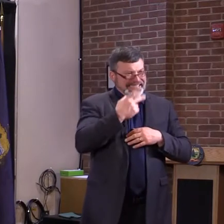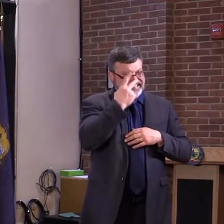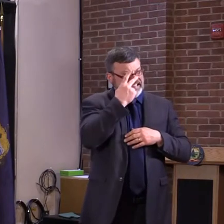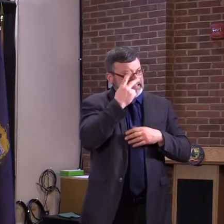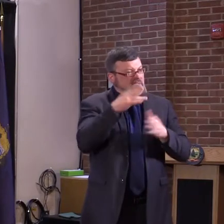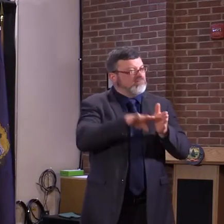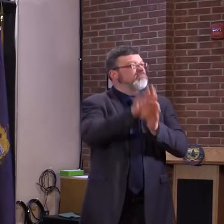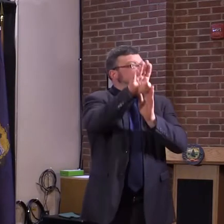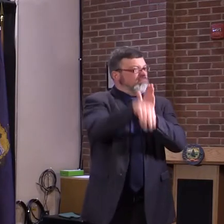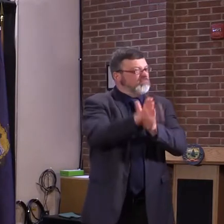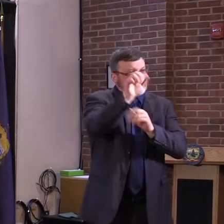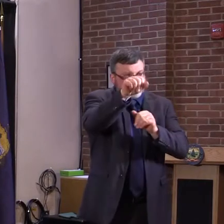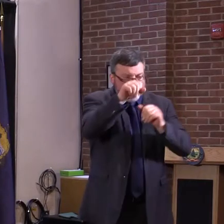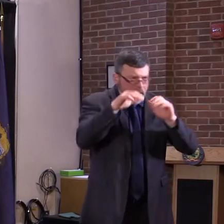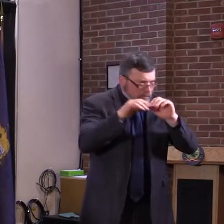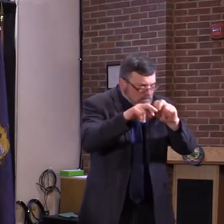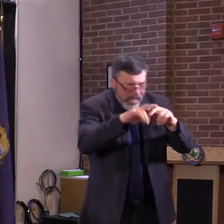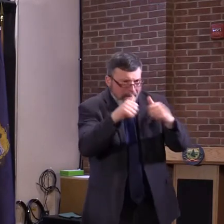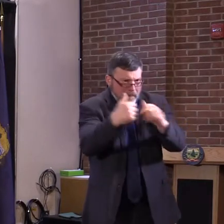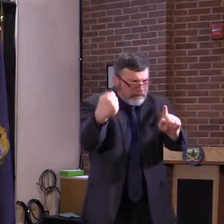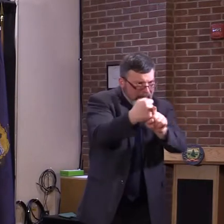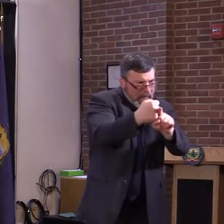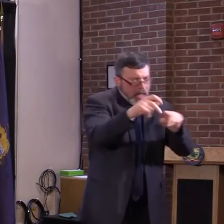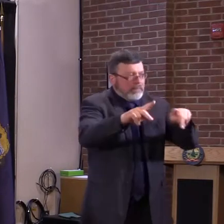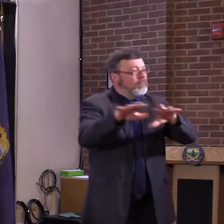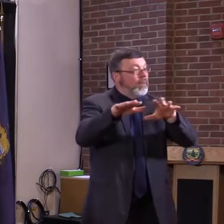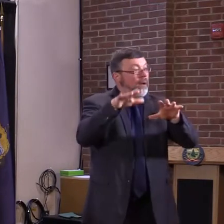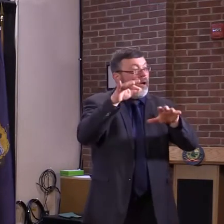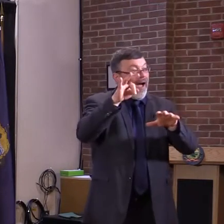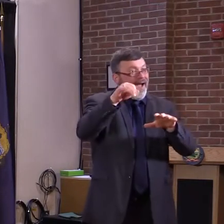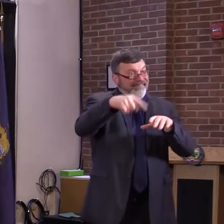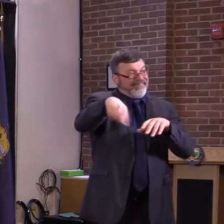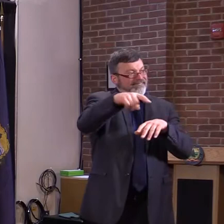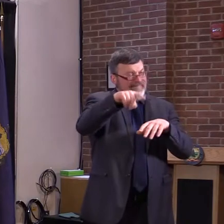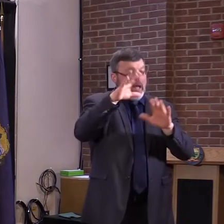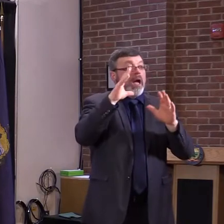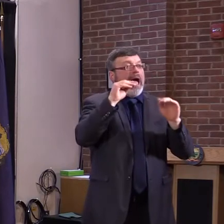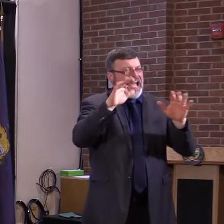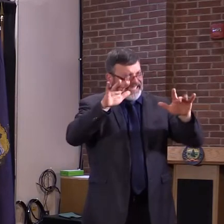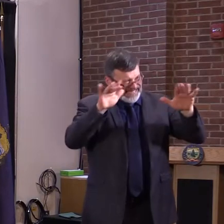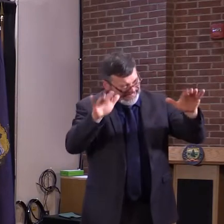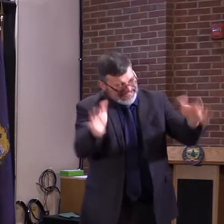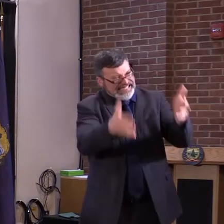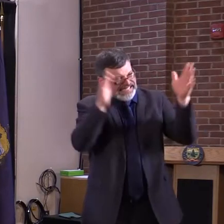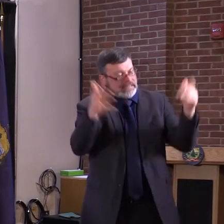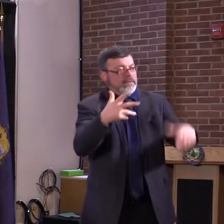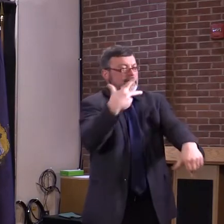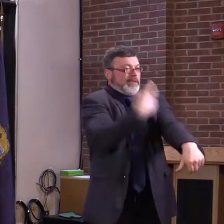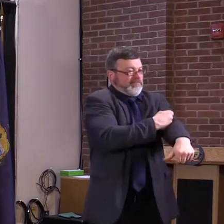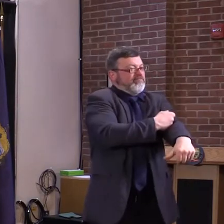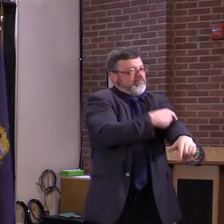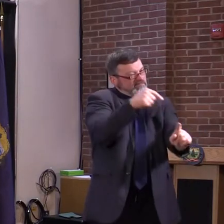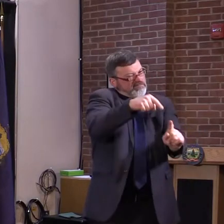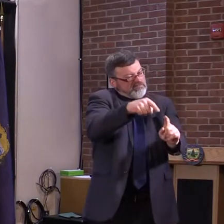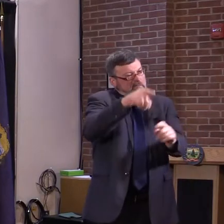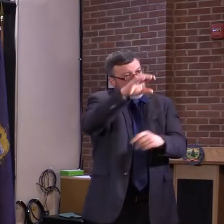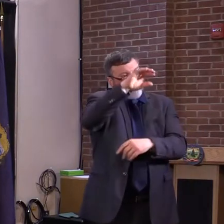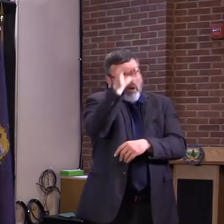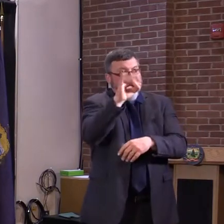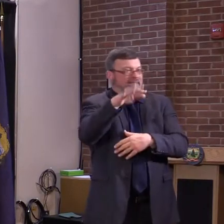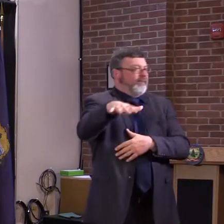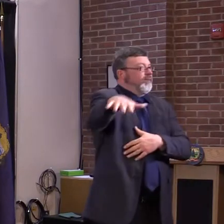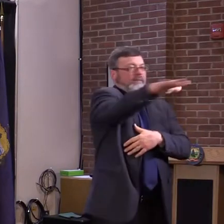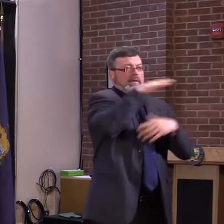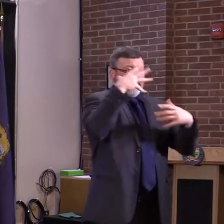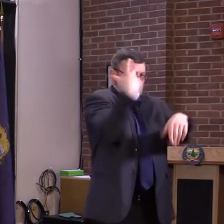our high vaccination rates and increasing access to treatment for those at higher risk, we will be in a much safer place with